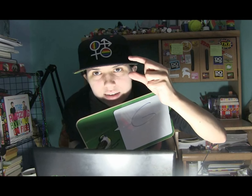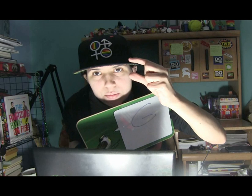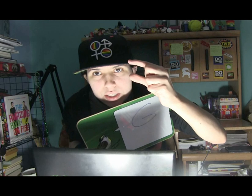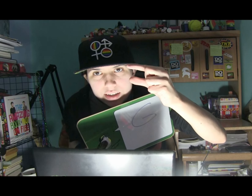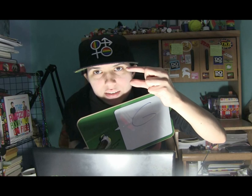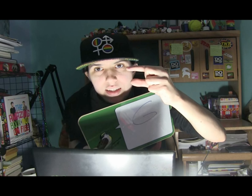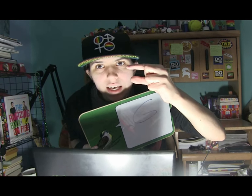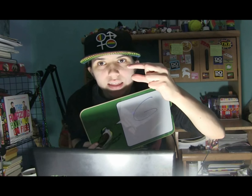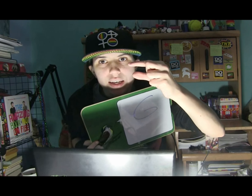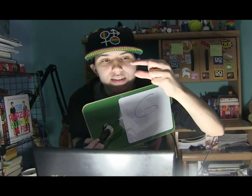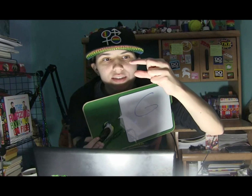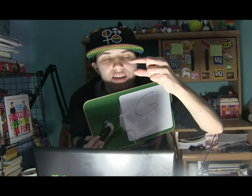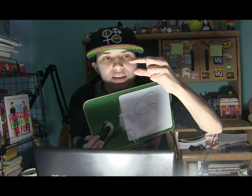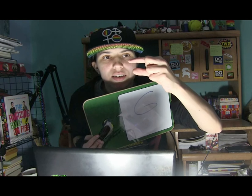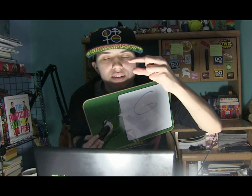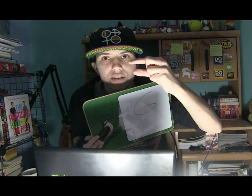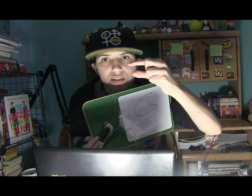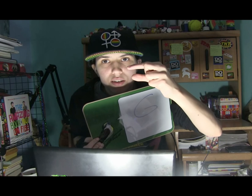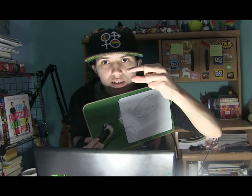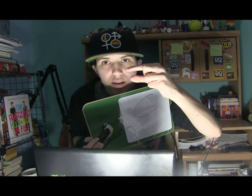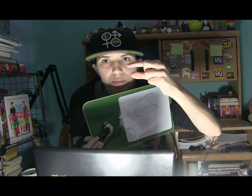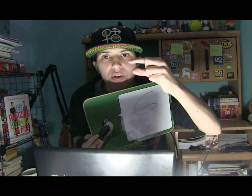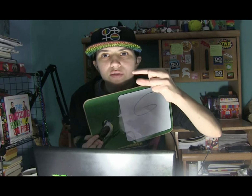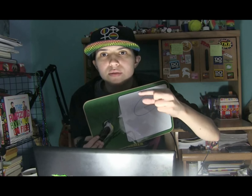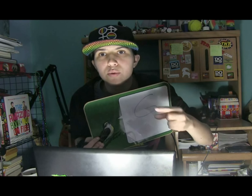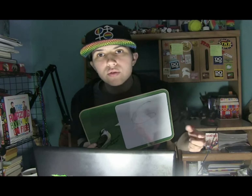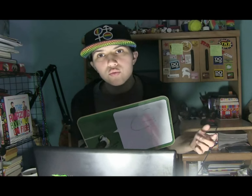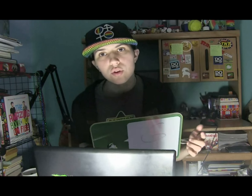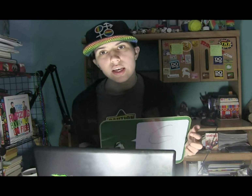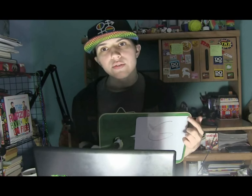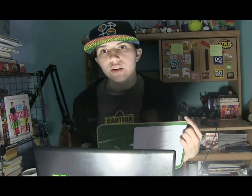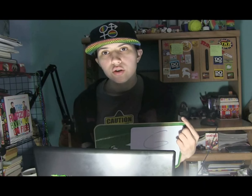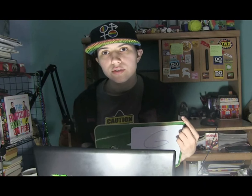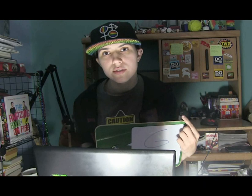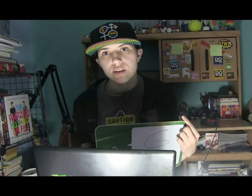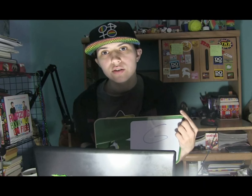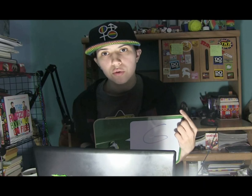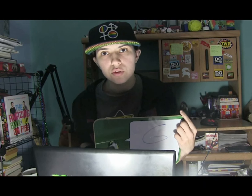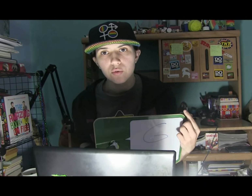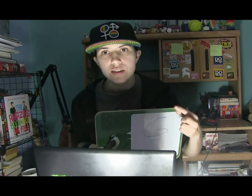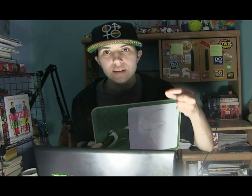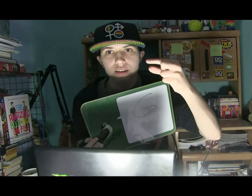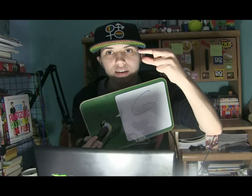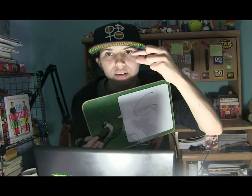be tilted like this. By the way, there's an important rule: if it hurts, don't do it.